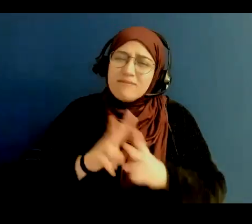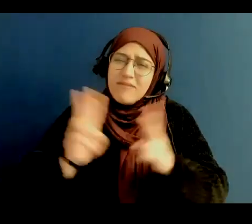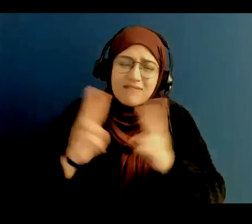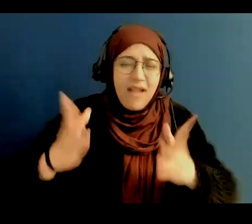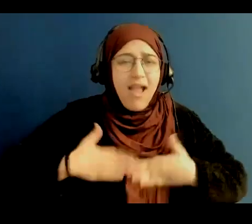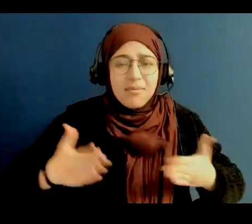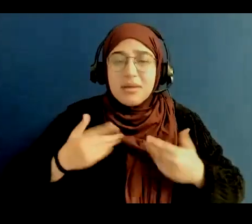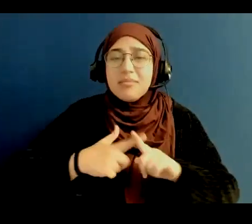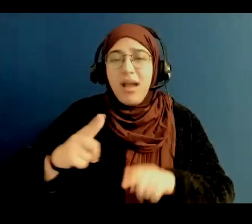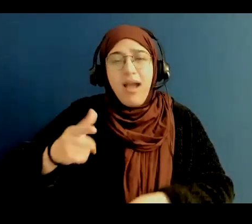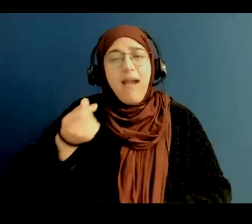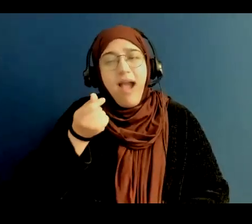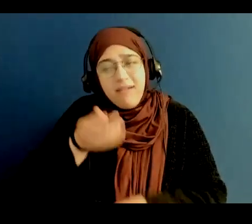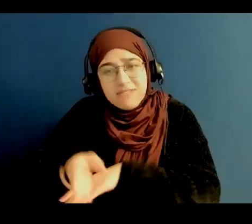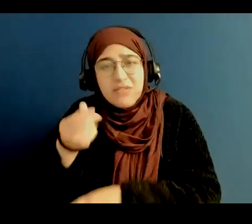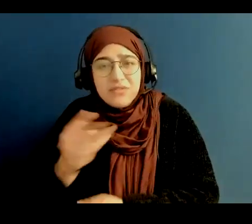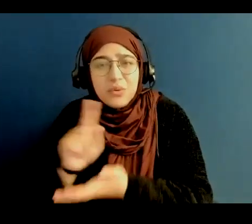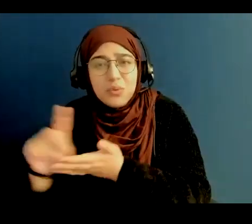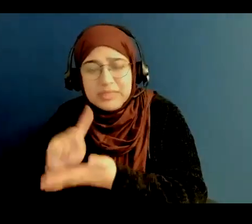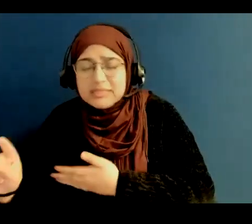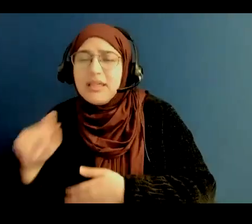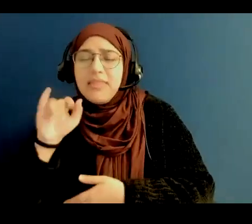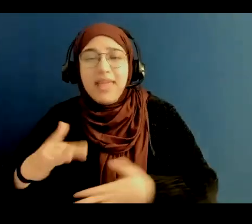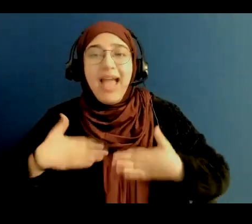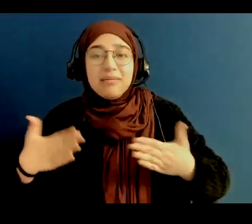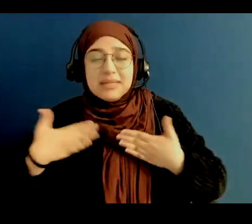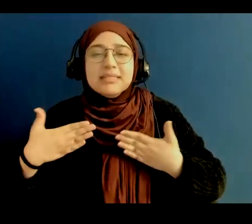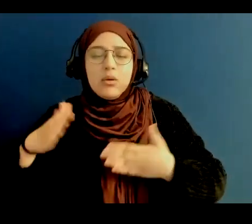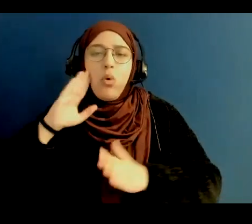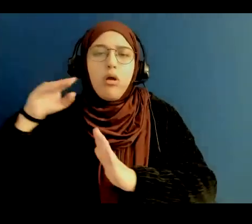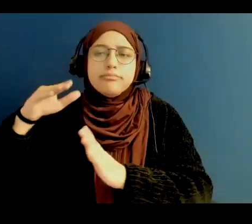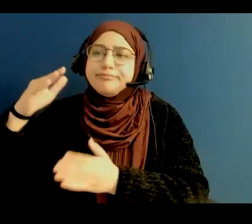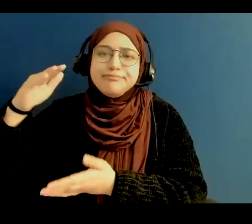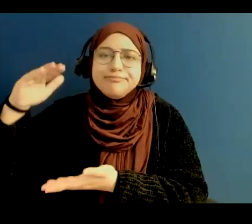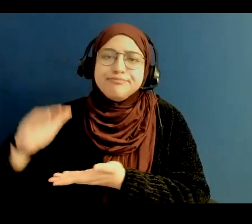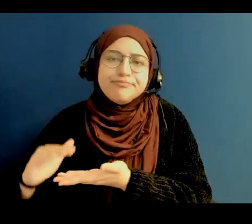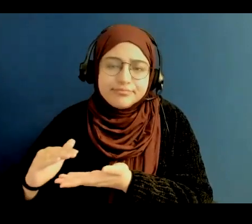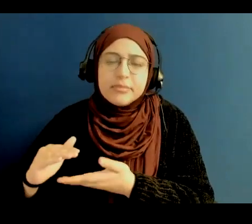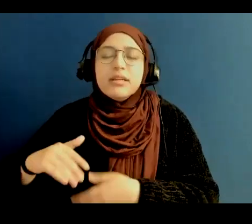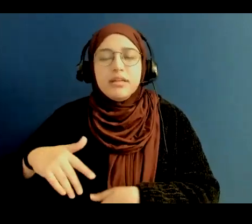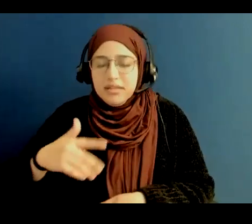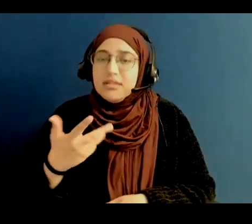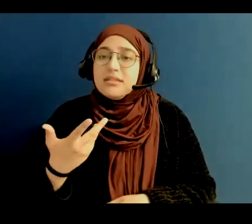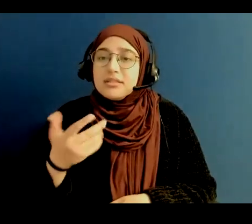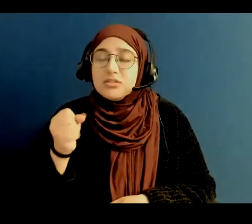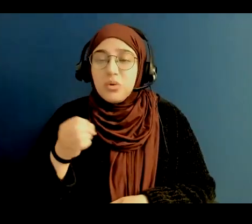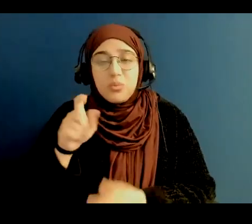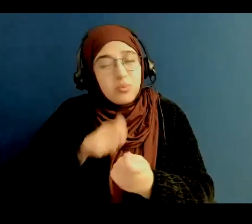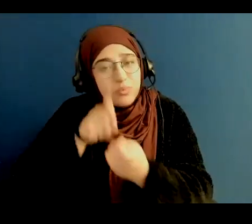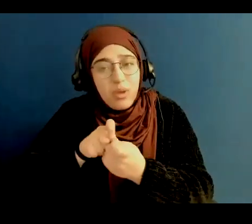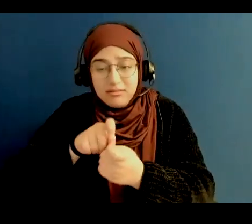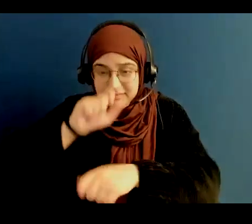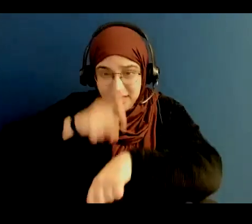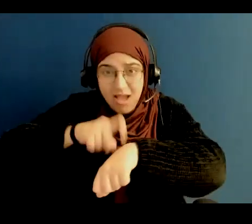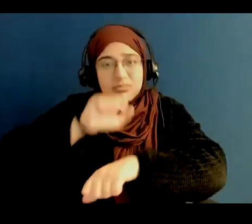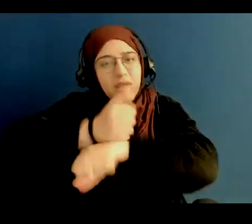on, after a few weeks, that happiness goes down. And it's important to be disciplined. Again, set yourself specific times and ask yourself. It